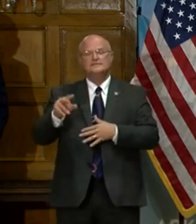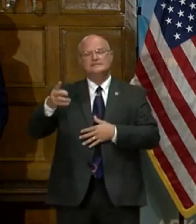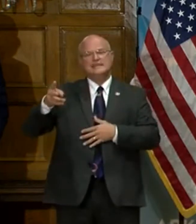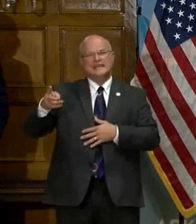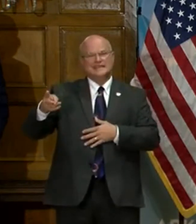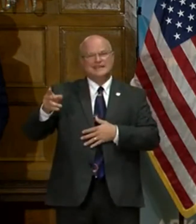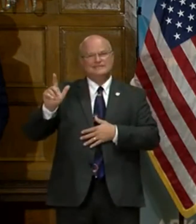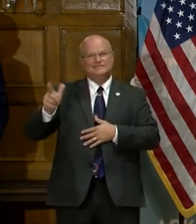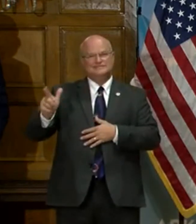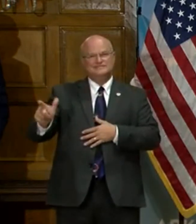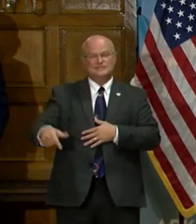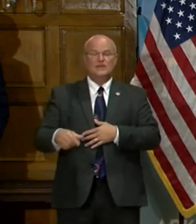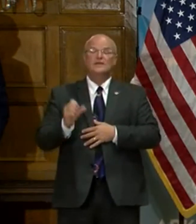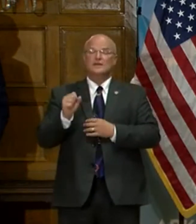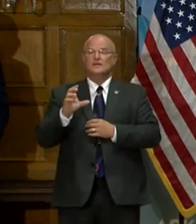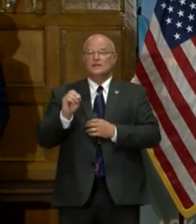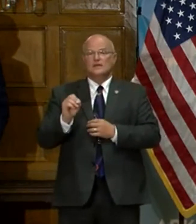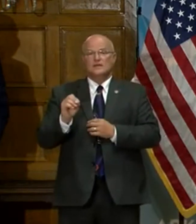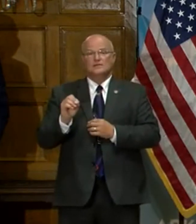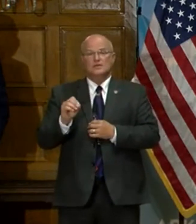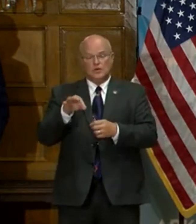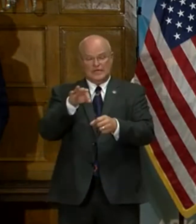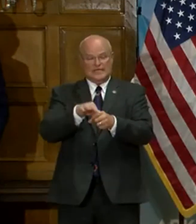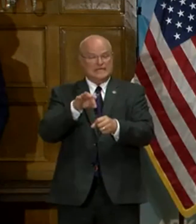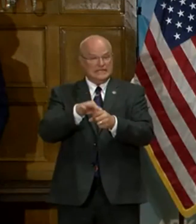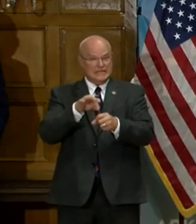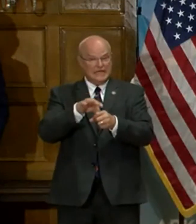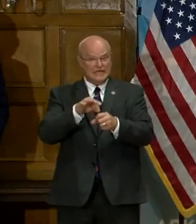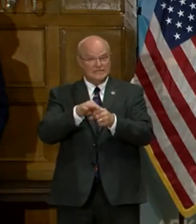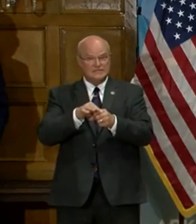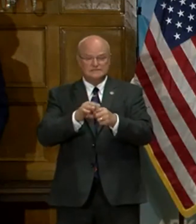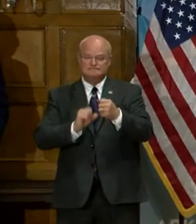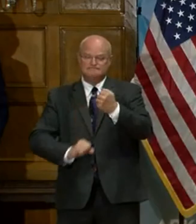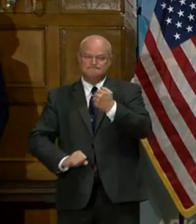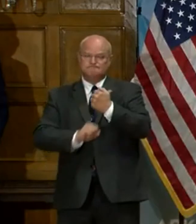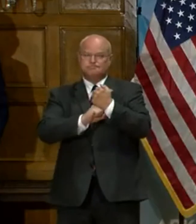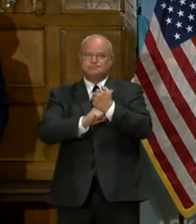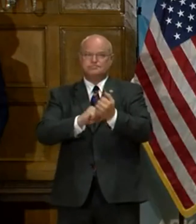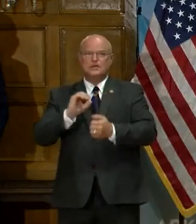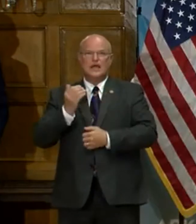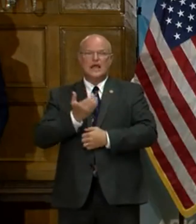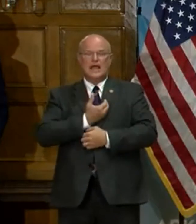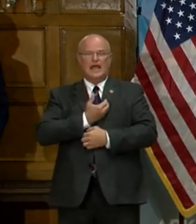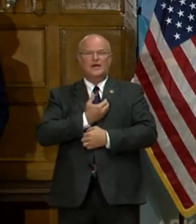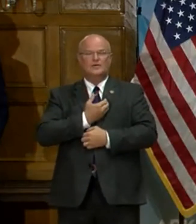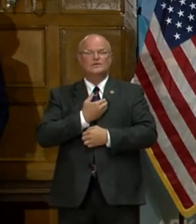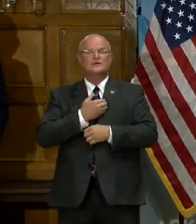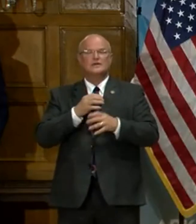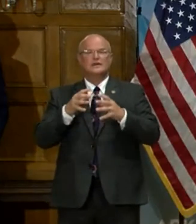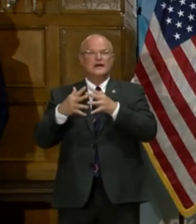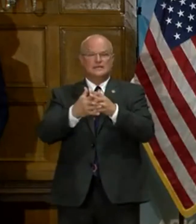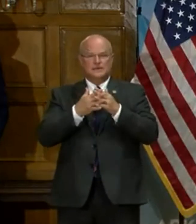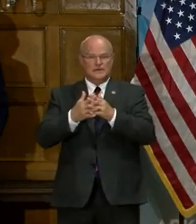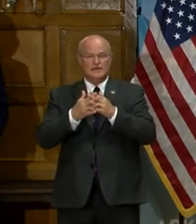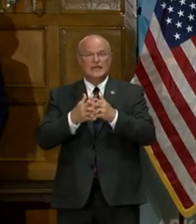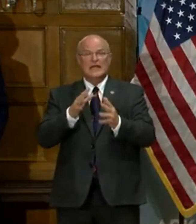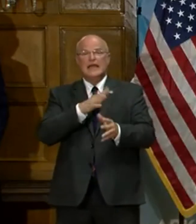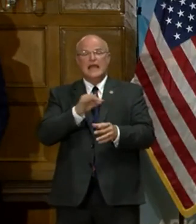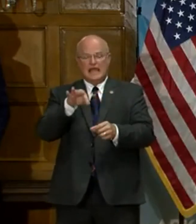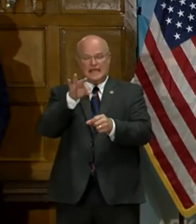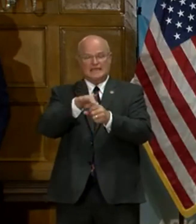secondary." So elections are the bedrock of our republic, and among the